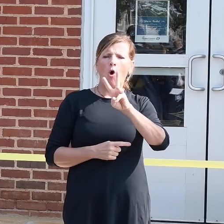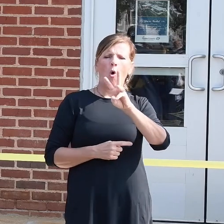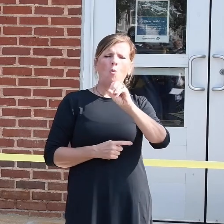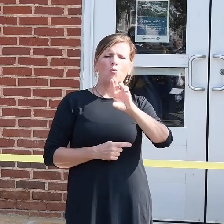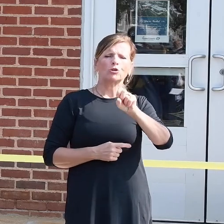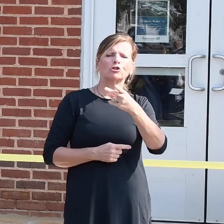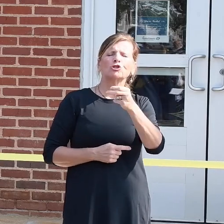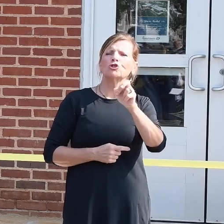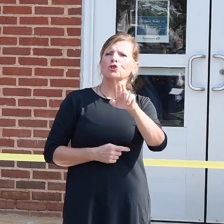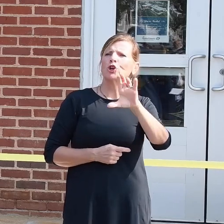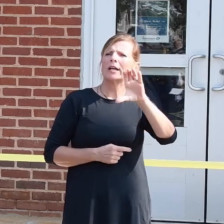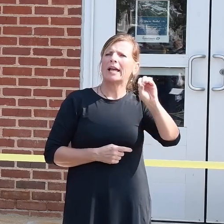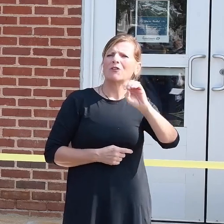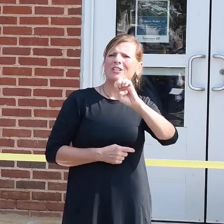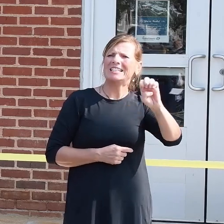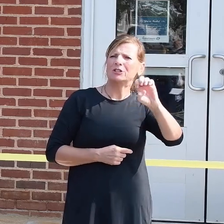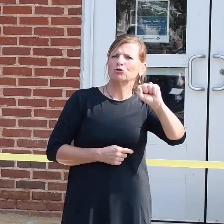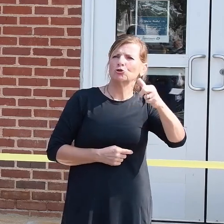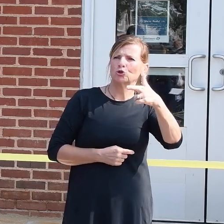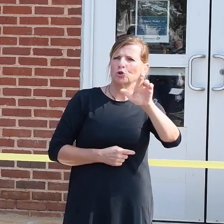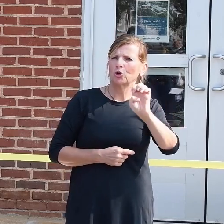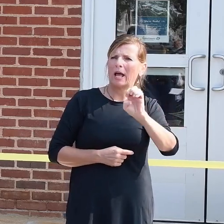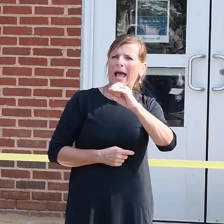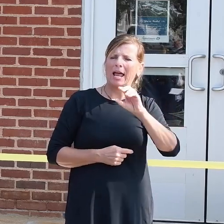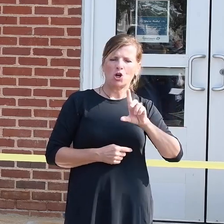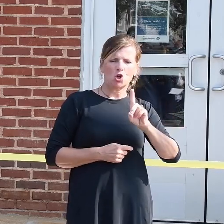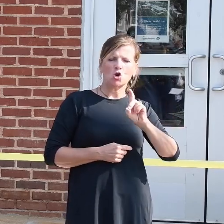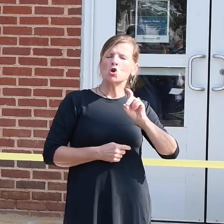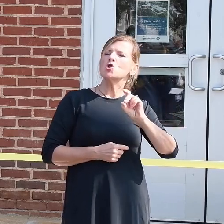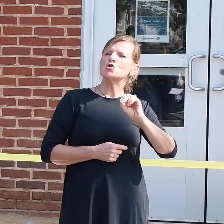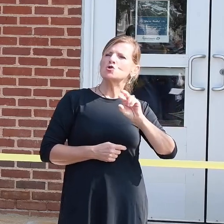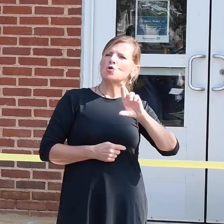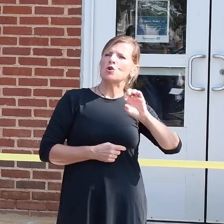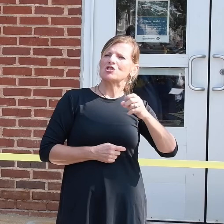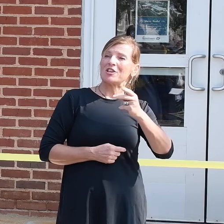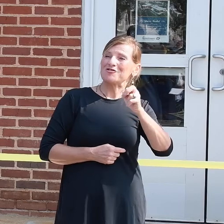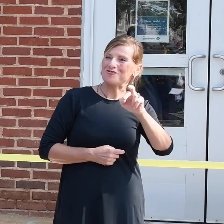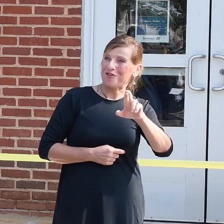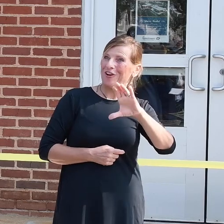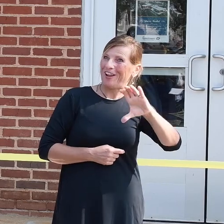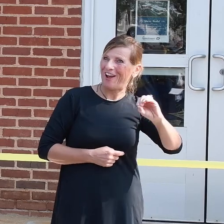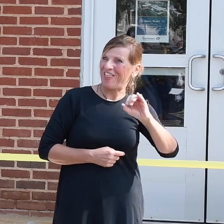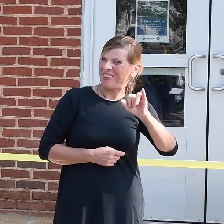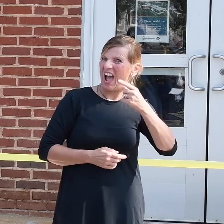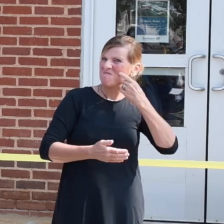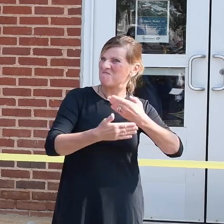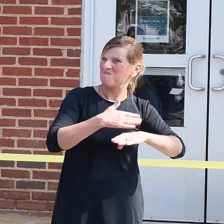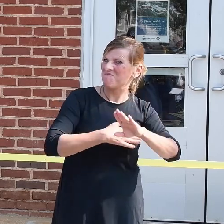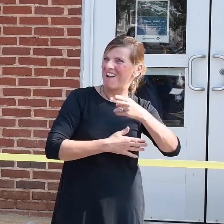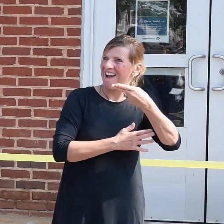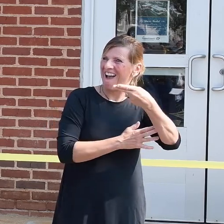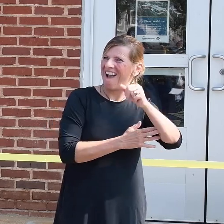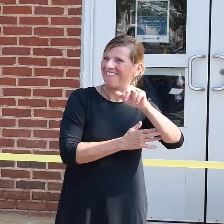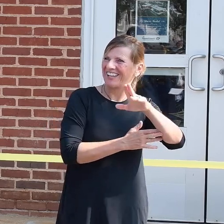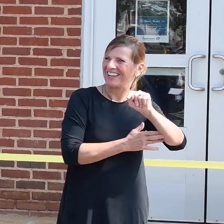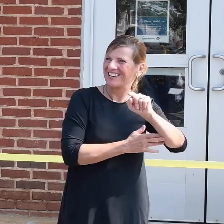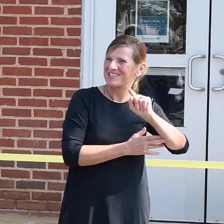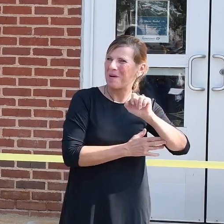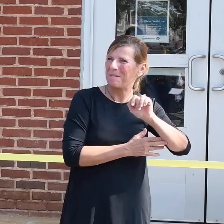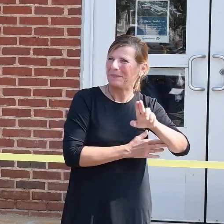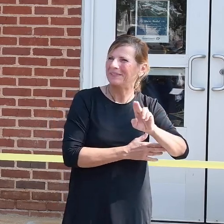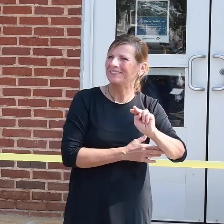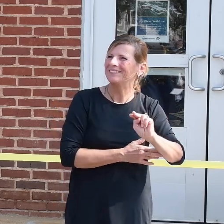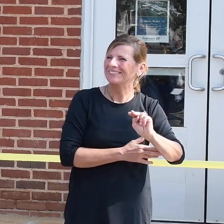on the Eastern Shore, and not far from Dorchester County, birthplace of Harriet Tubman. Growing up in the 50s and